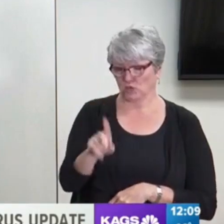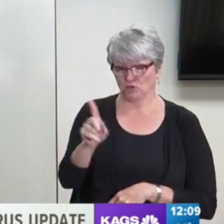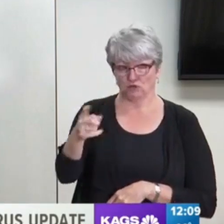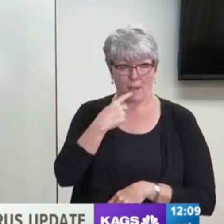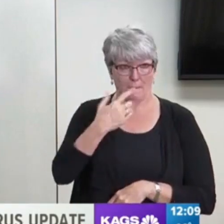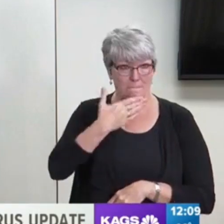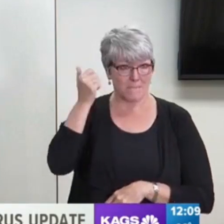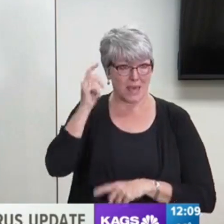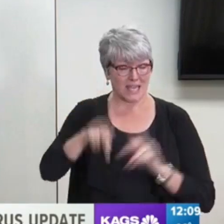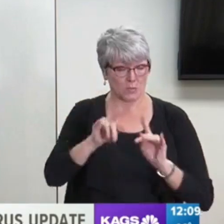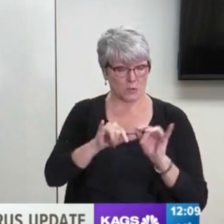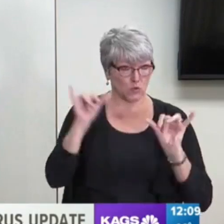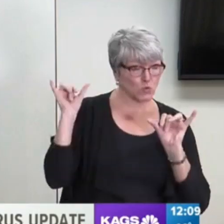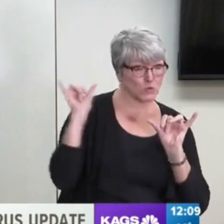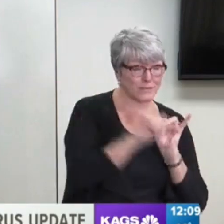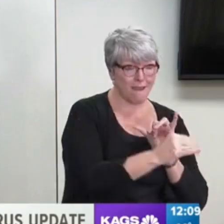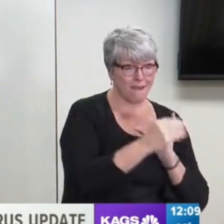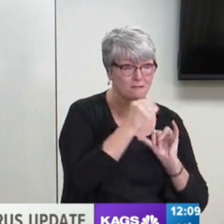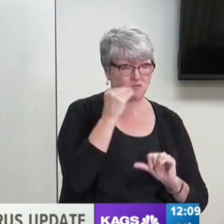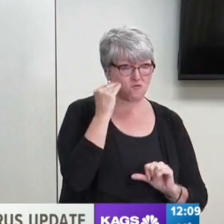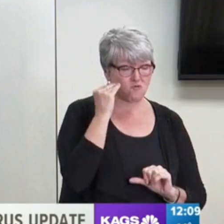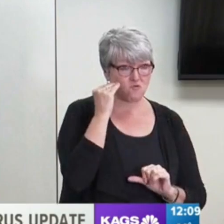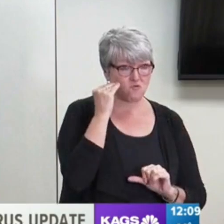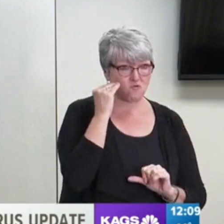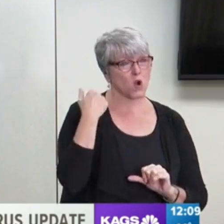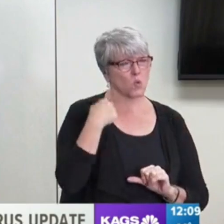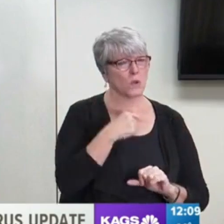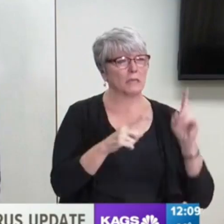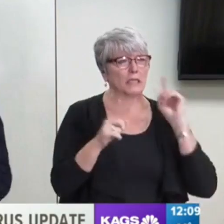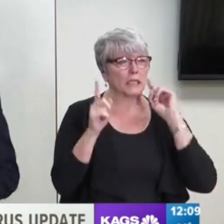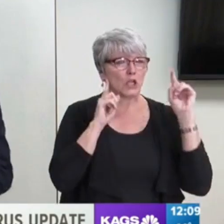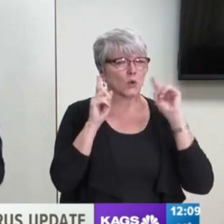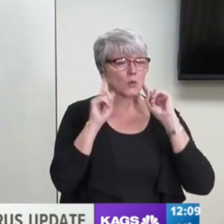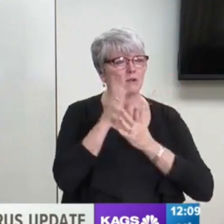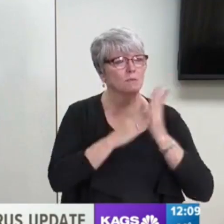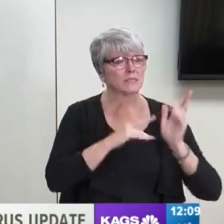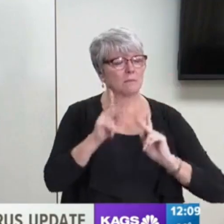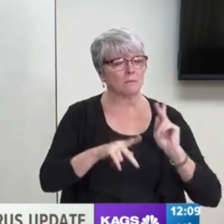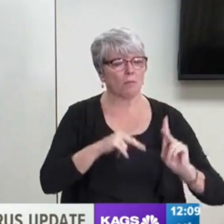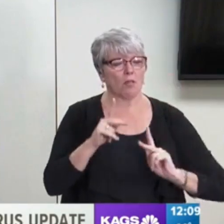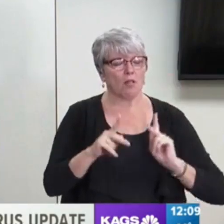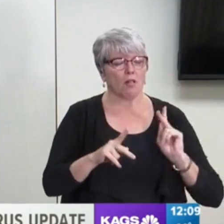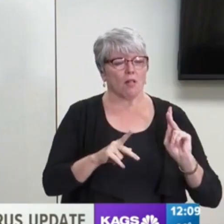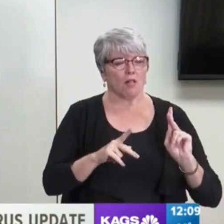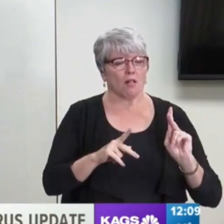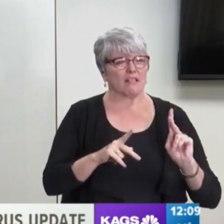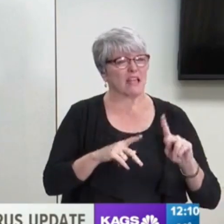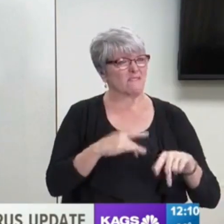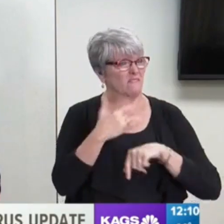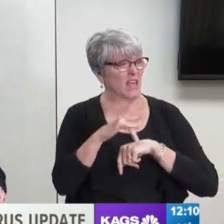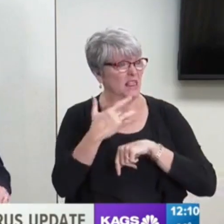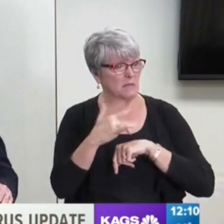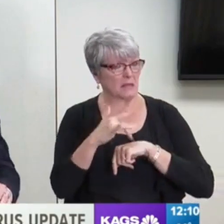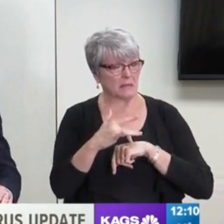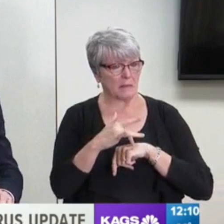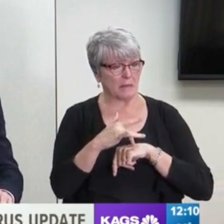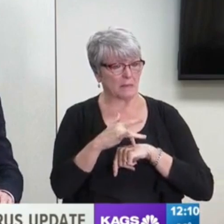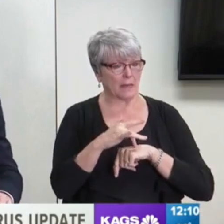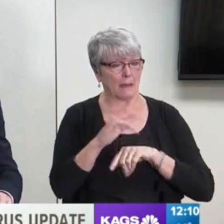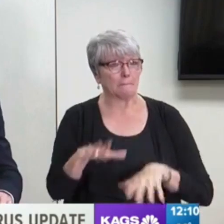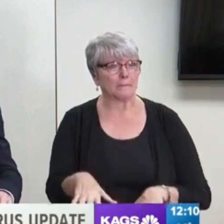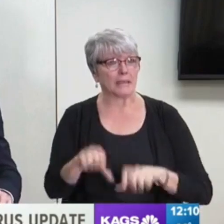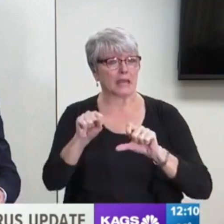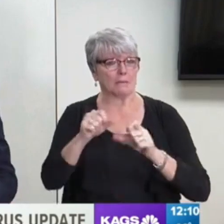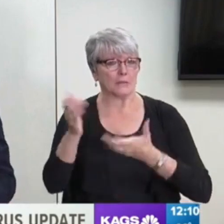for people to just stay home. We've been hearing from some folks about the availability of pickup and to-go